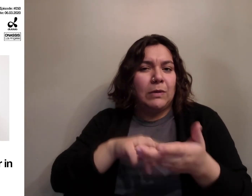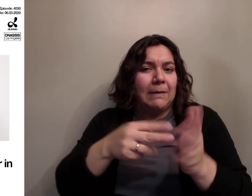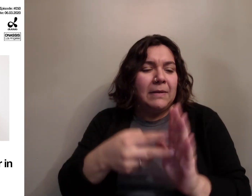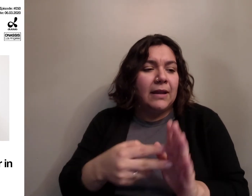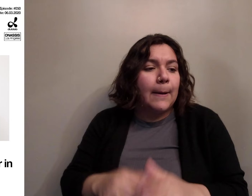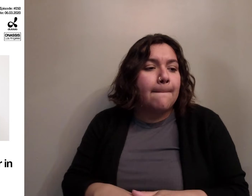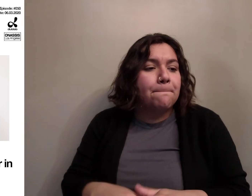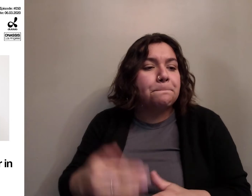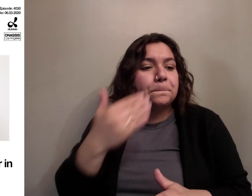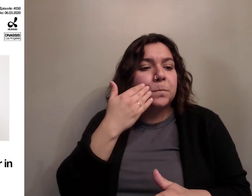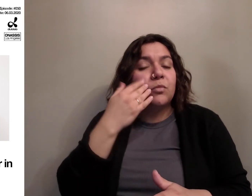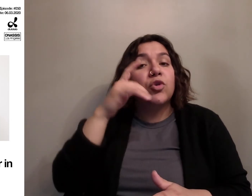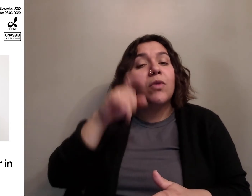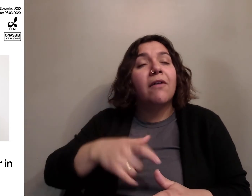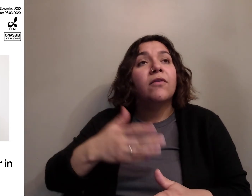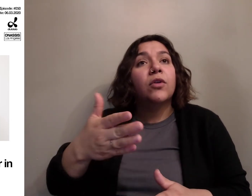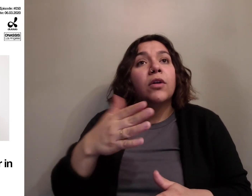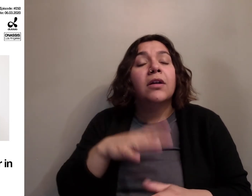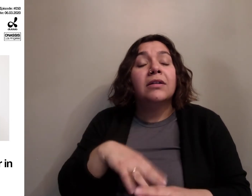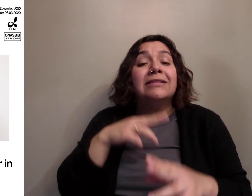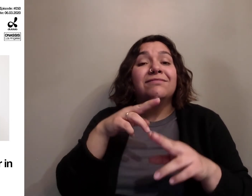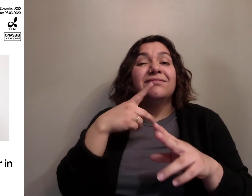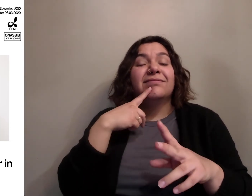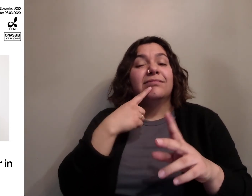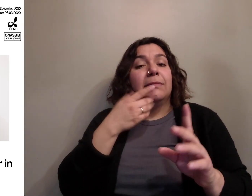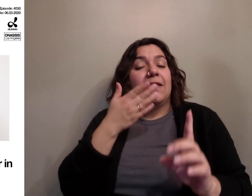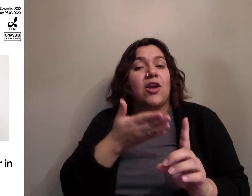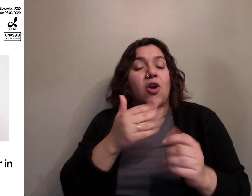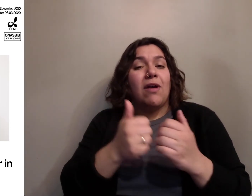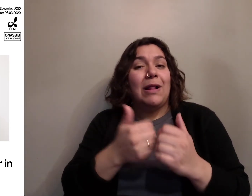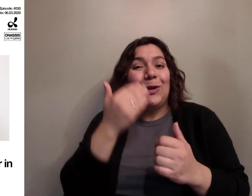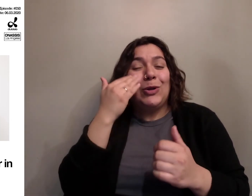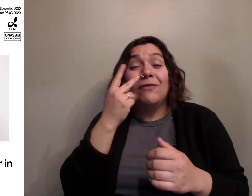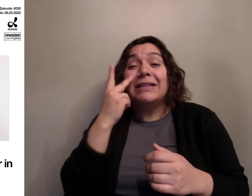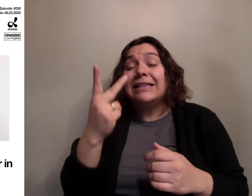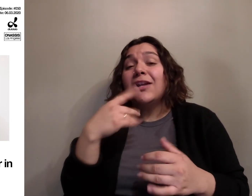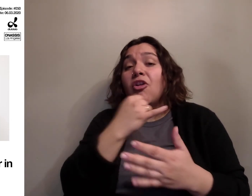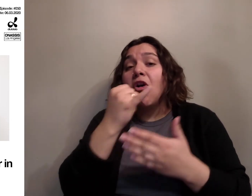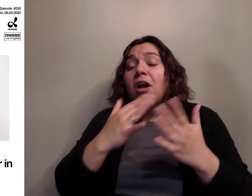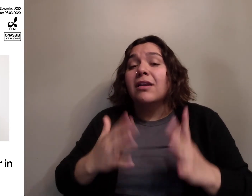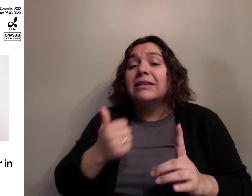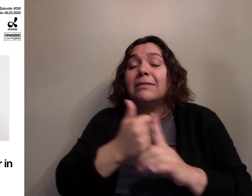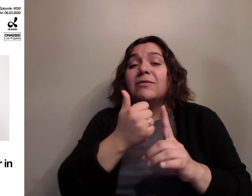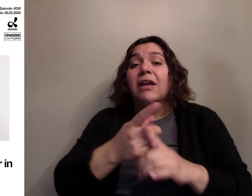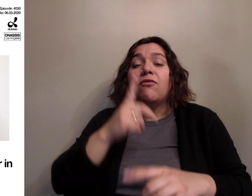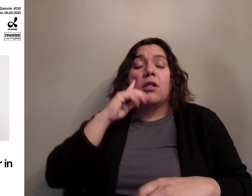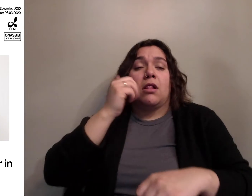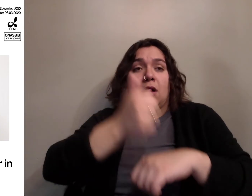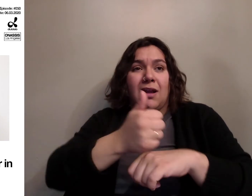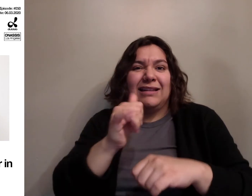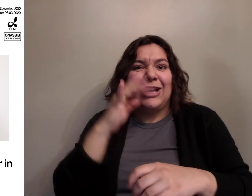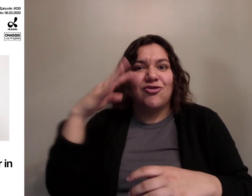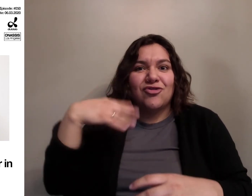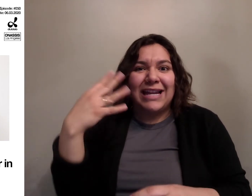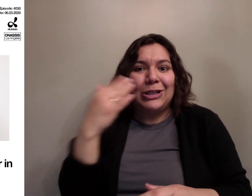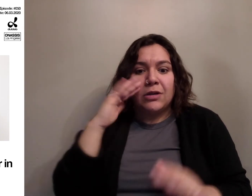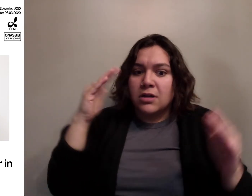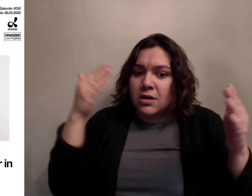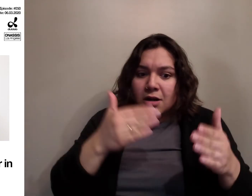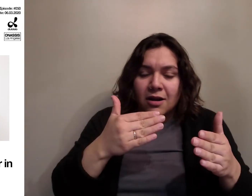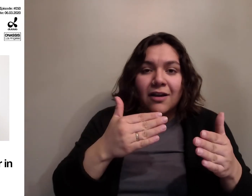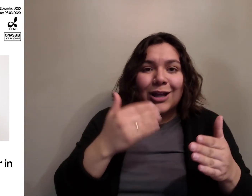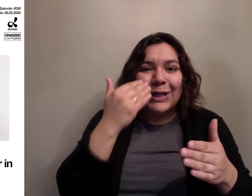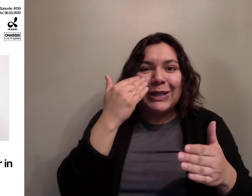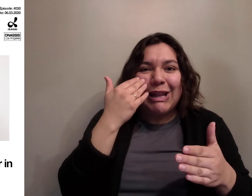with enthusiasm, that's pretty much what I mean. You know, that you have to sit there with that same, you ever see an artist that's